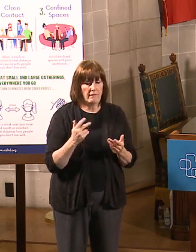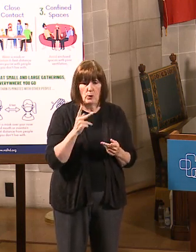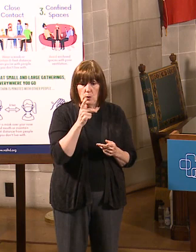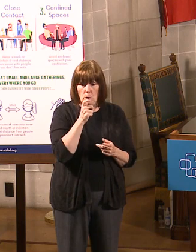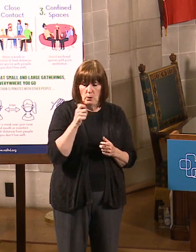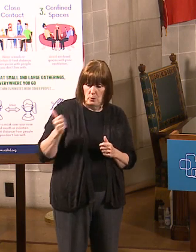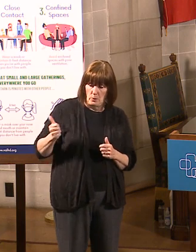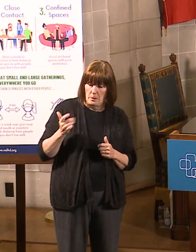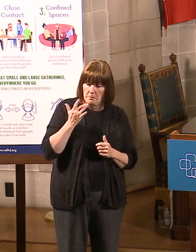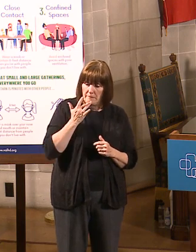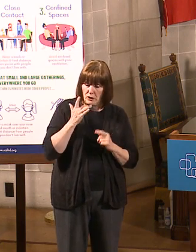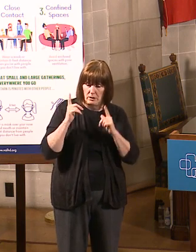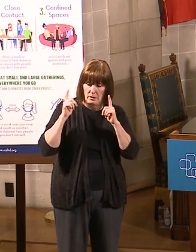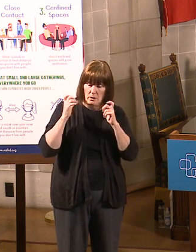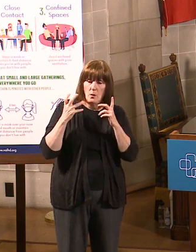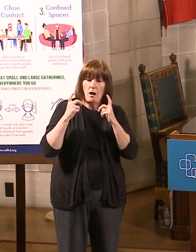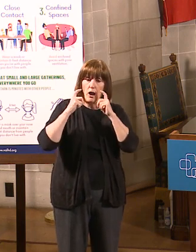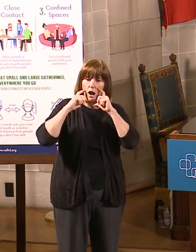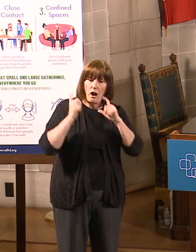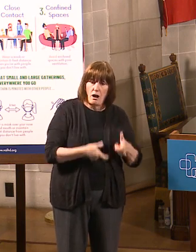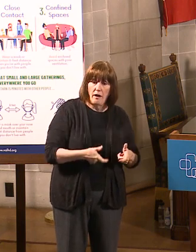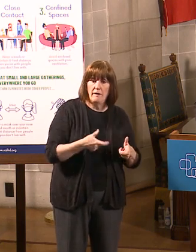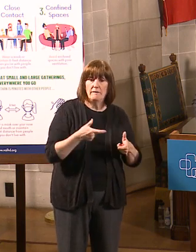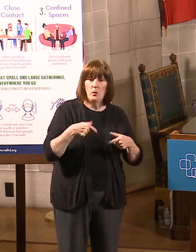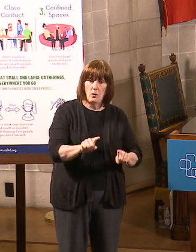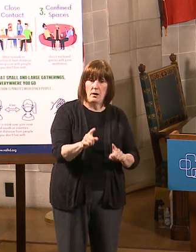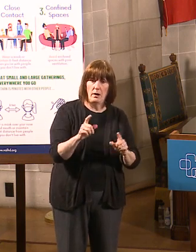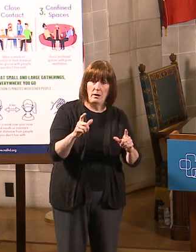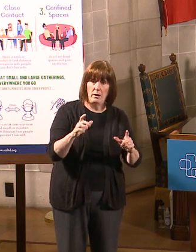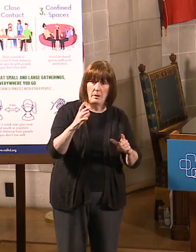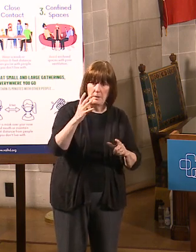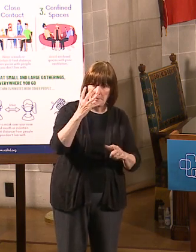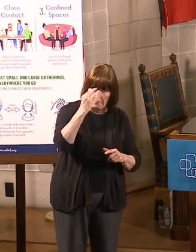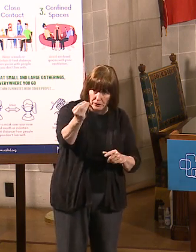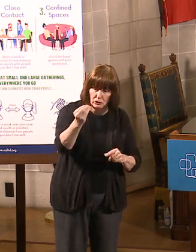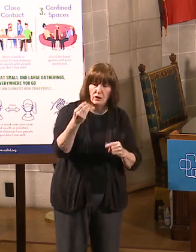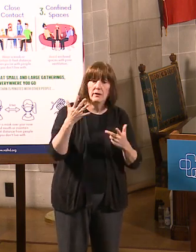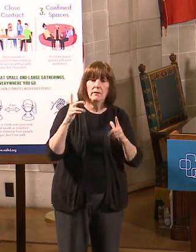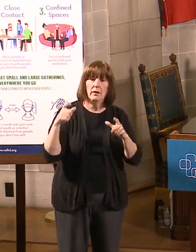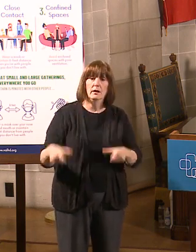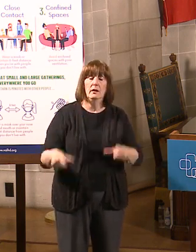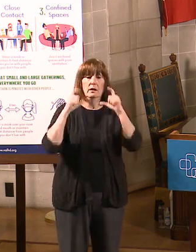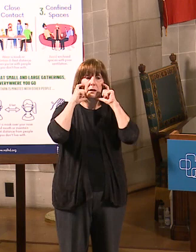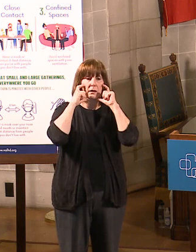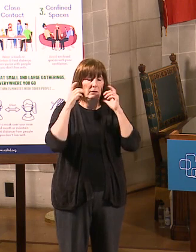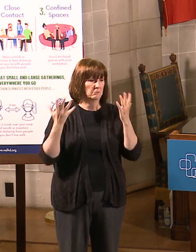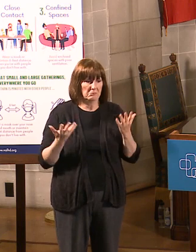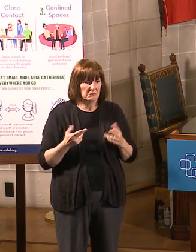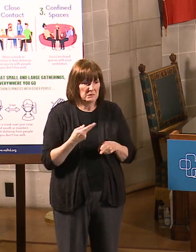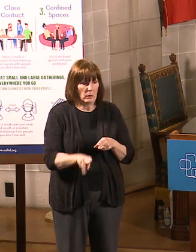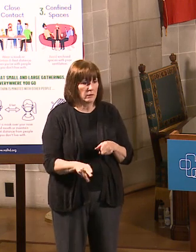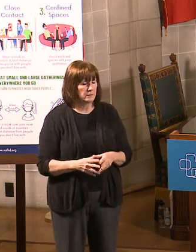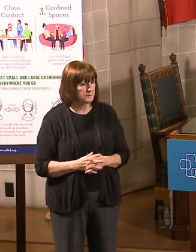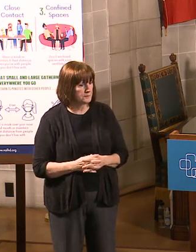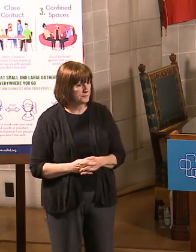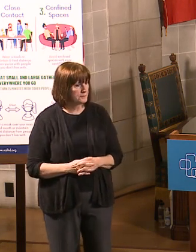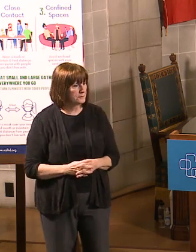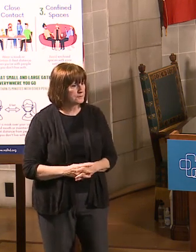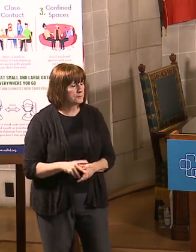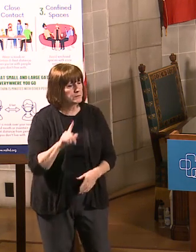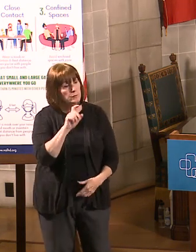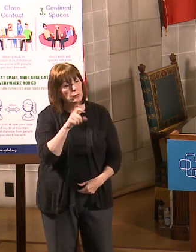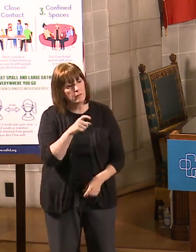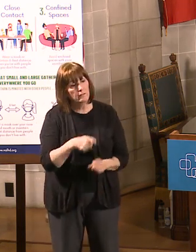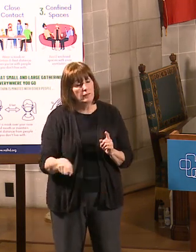taken, offer to remove my mask while we take the picture and then put it back on again when we're done taking the pictures. We have a question from